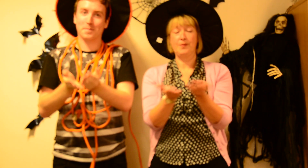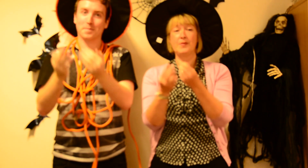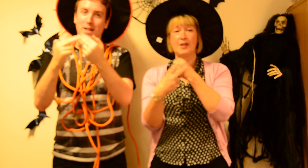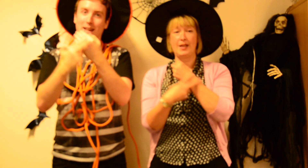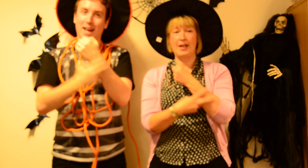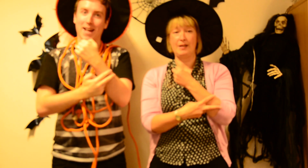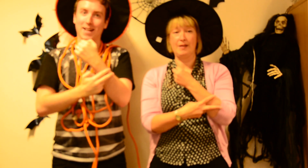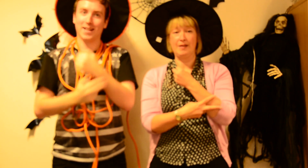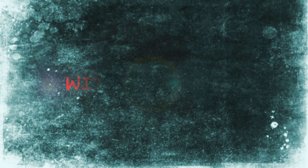Pumpkin.